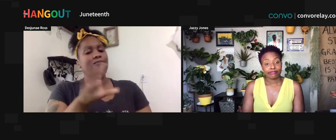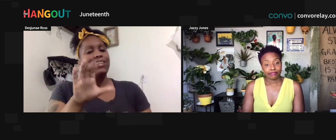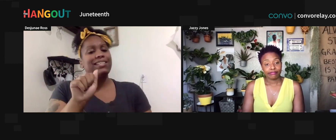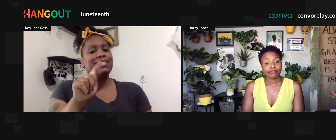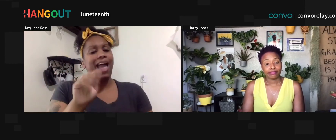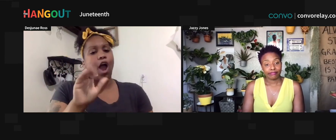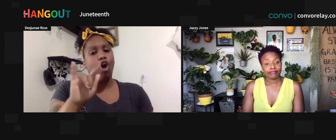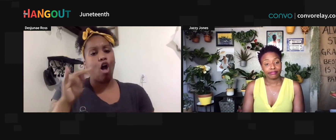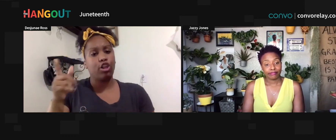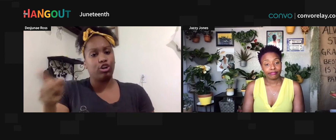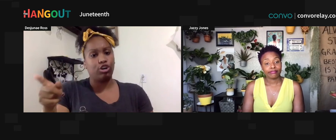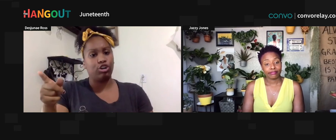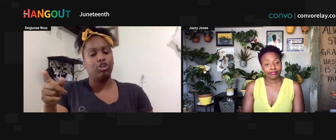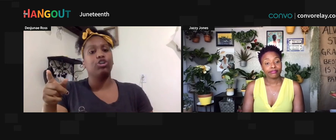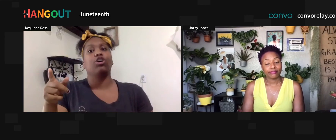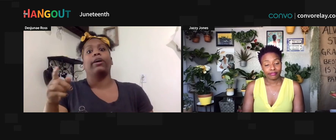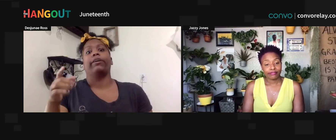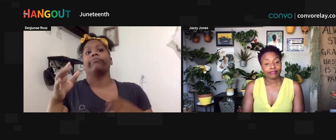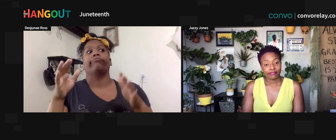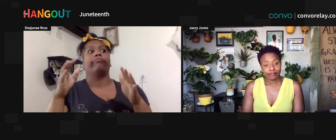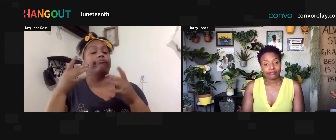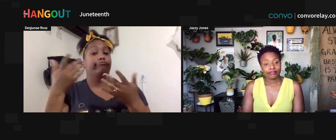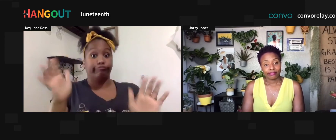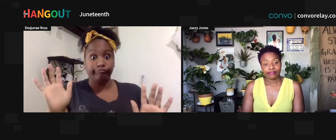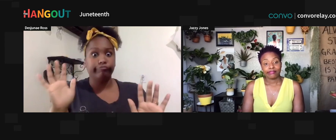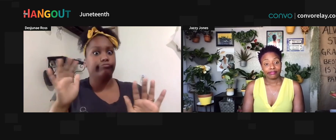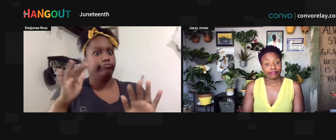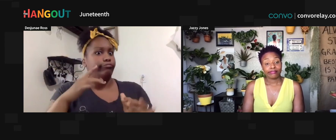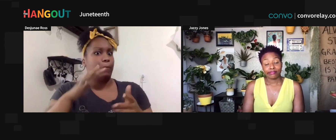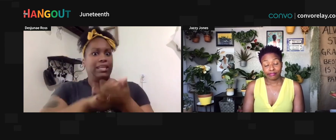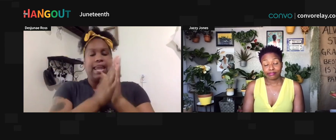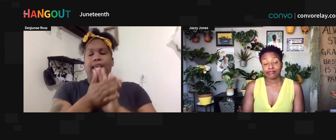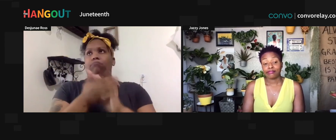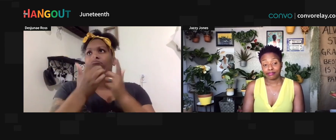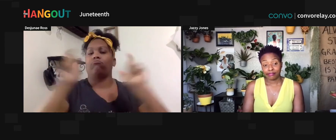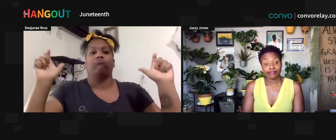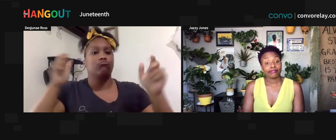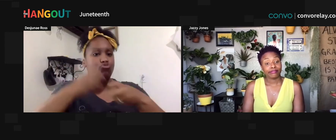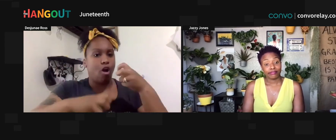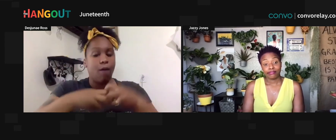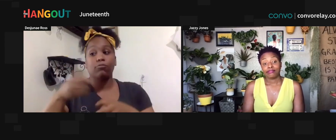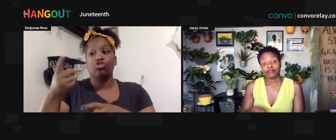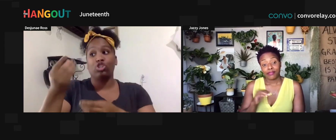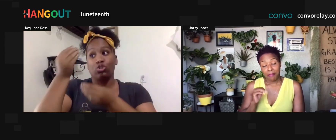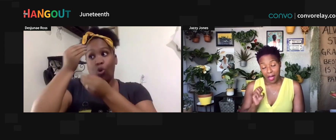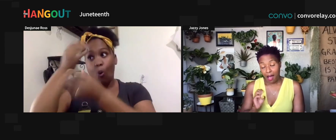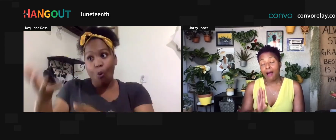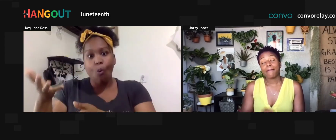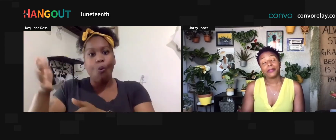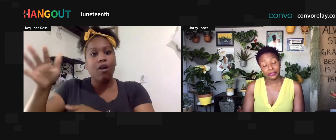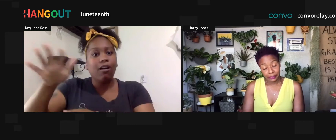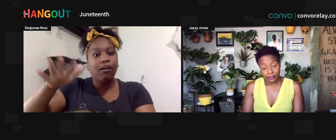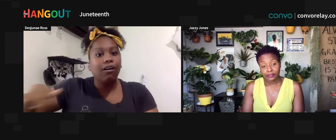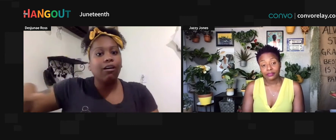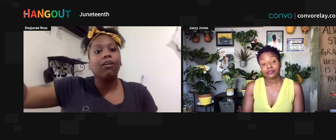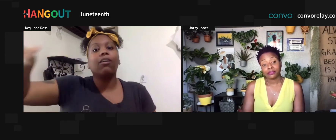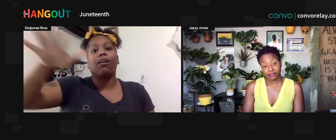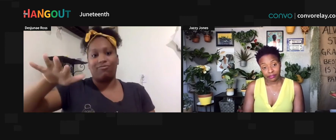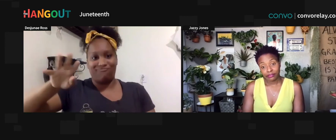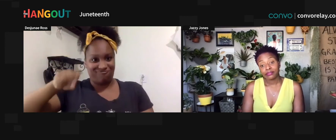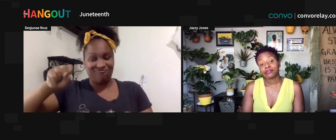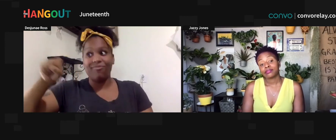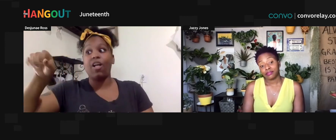is. And she accused him of catcalling her. And that became a huge